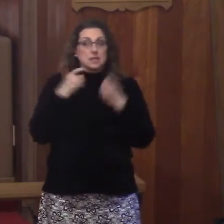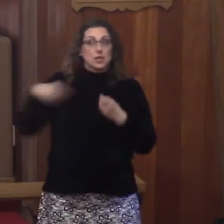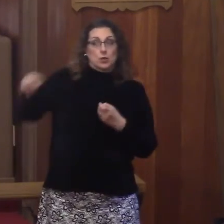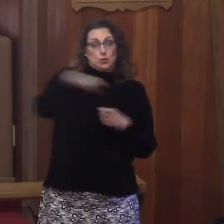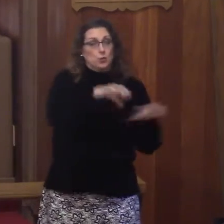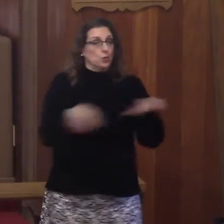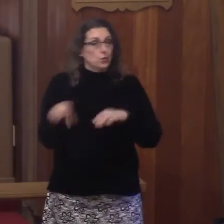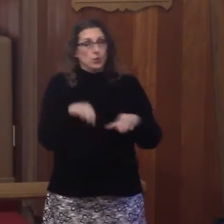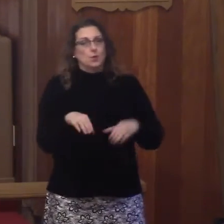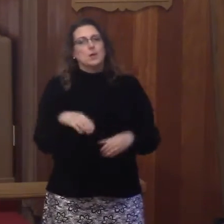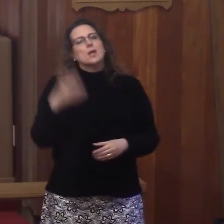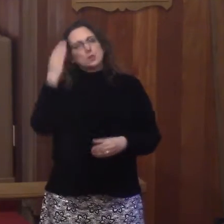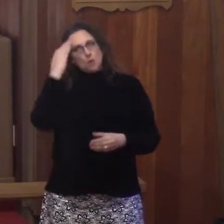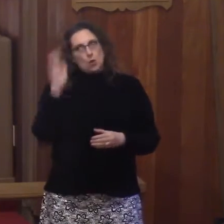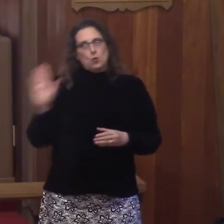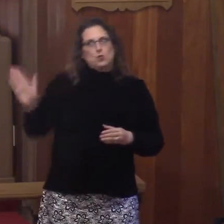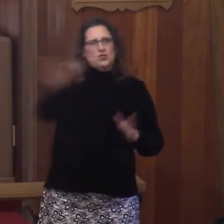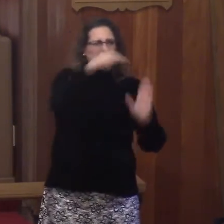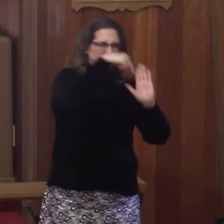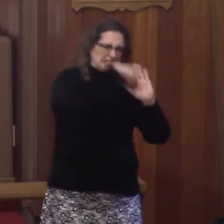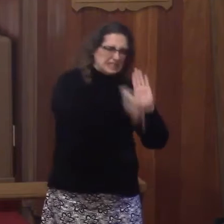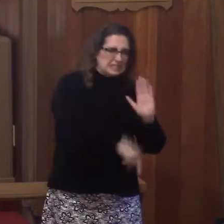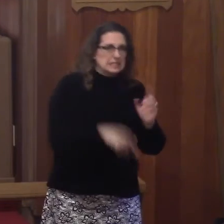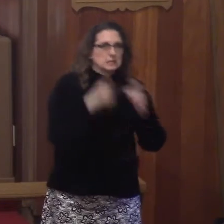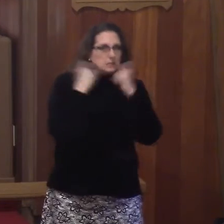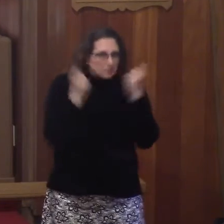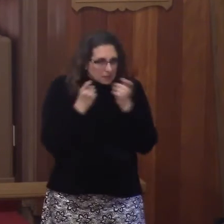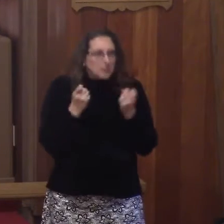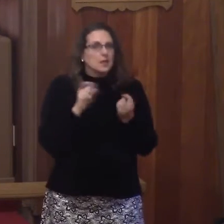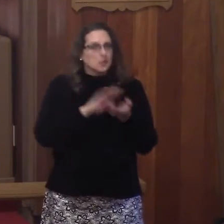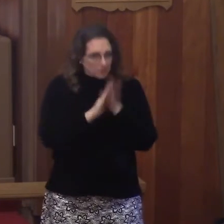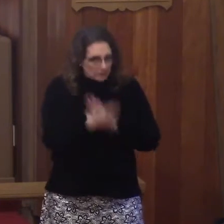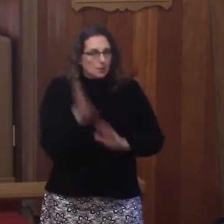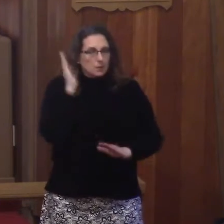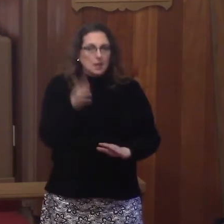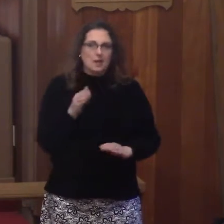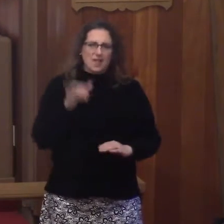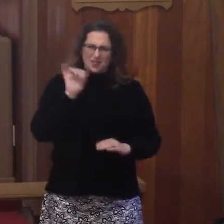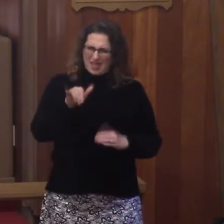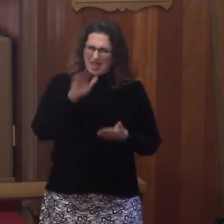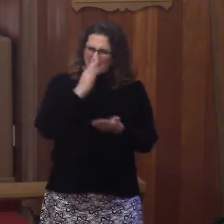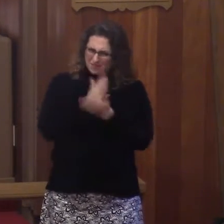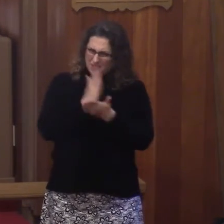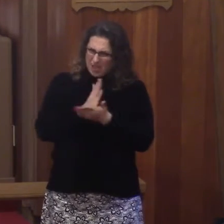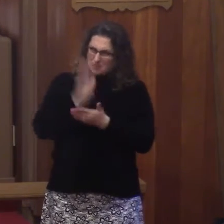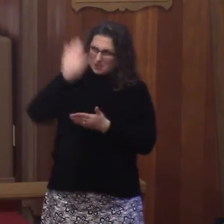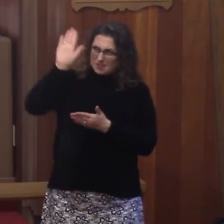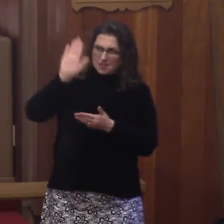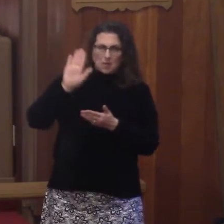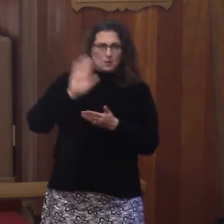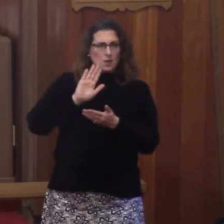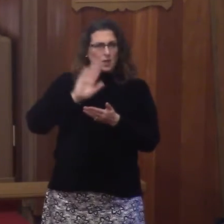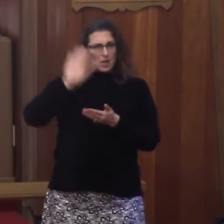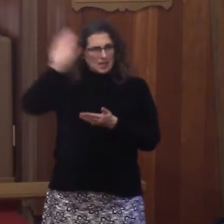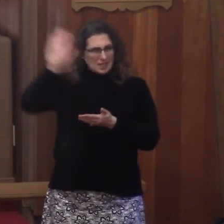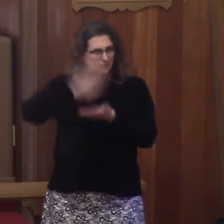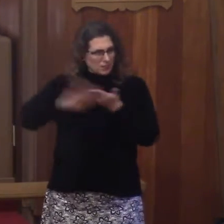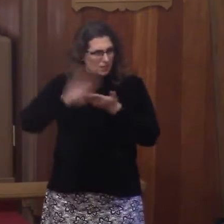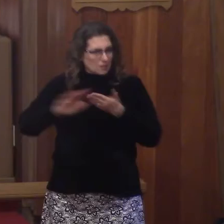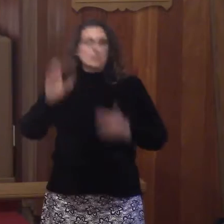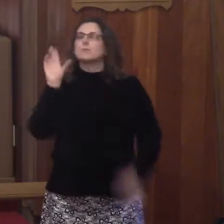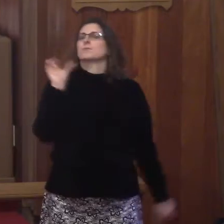He knows how sinful you can become. And does that stop him from forgiving? No.